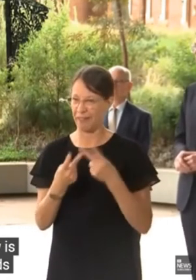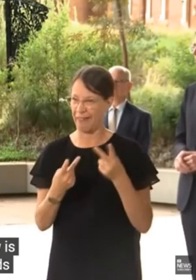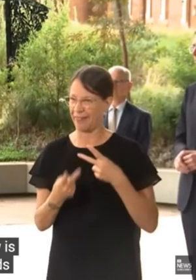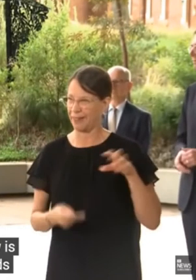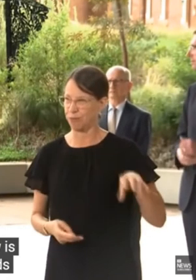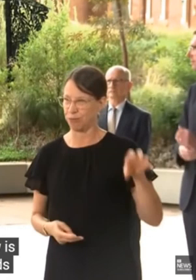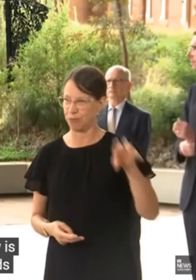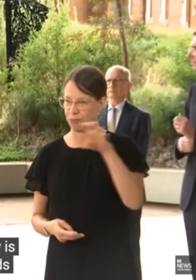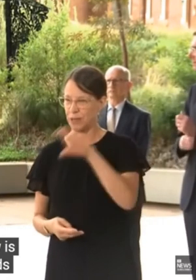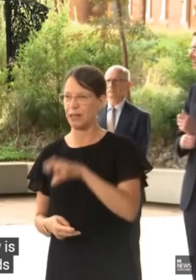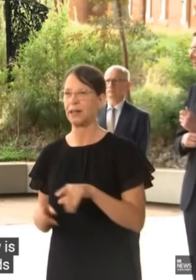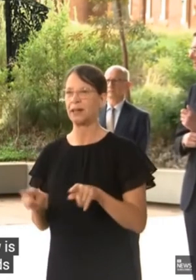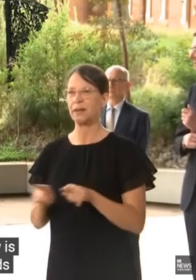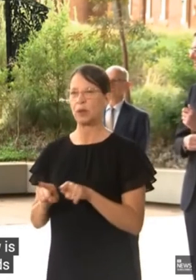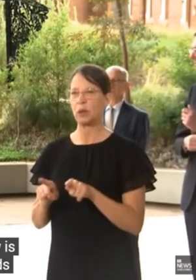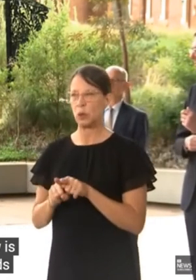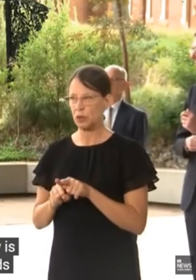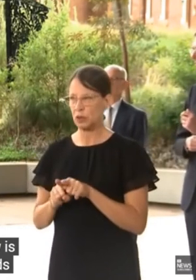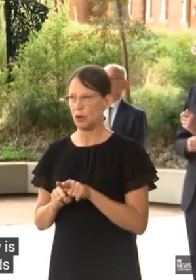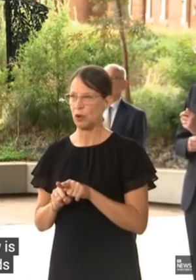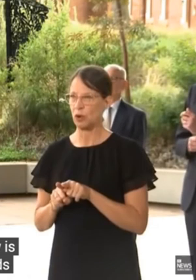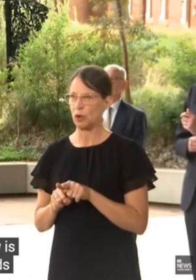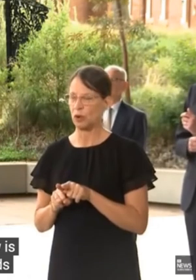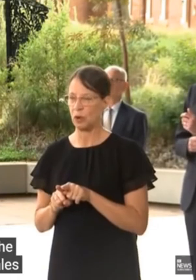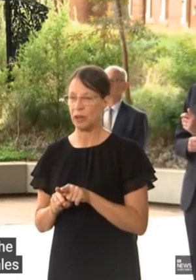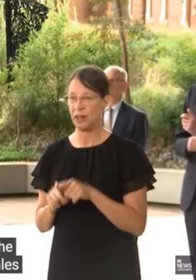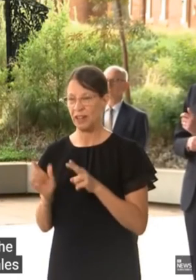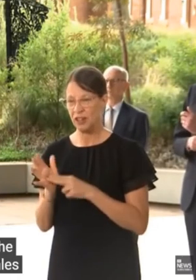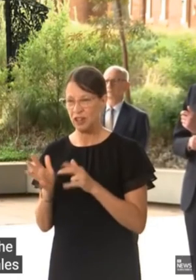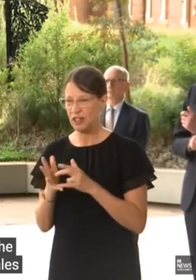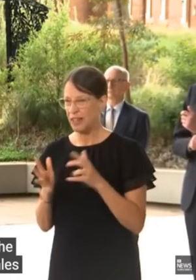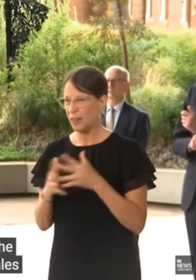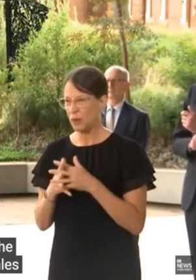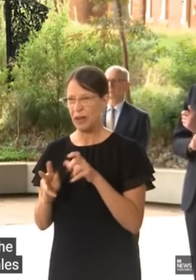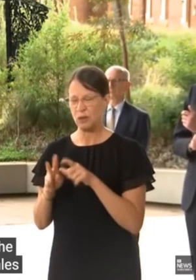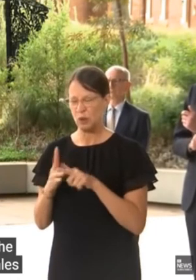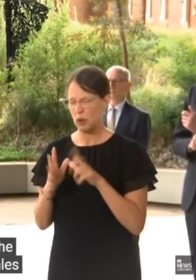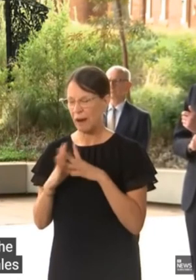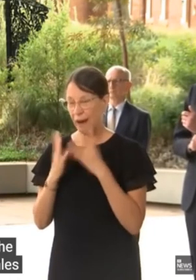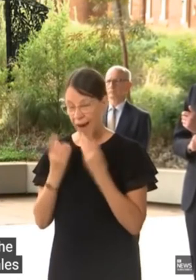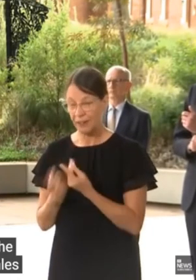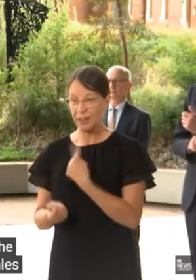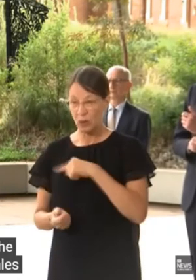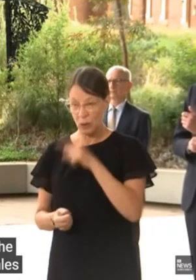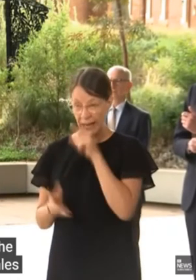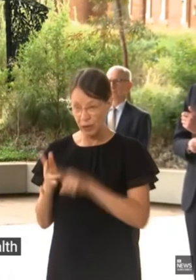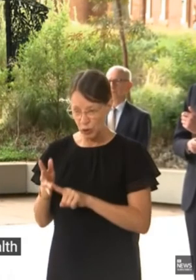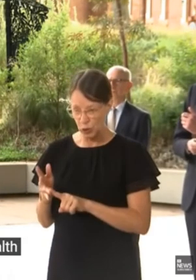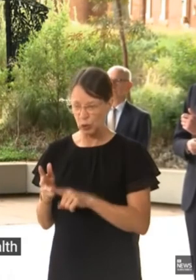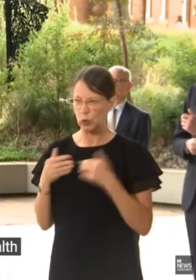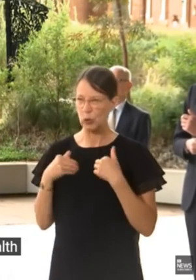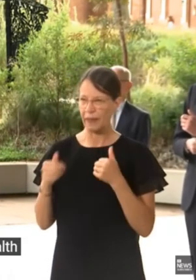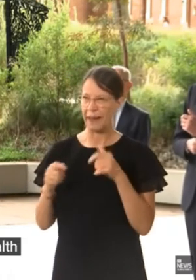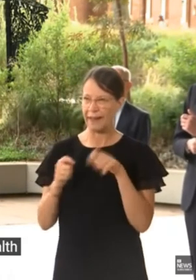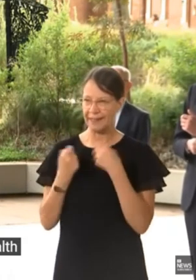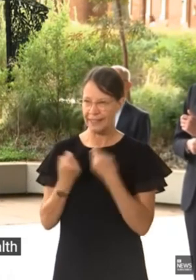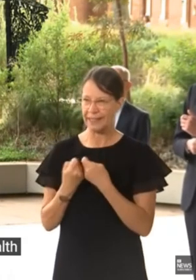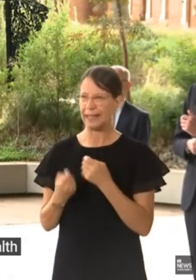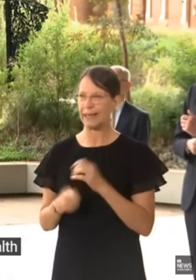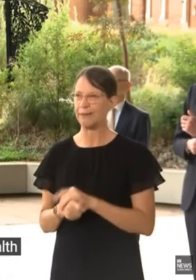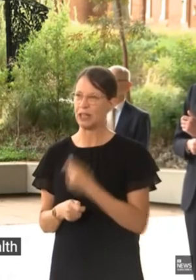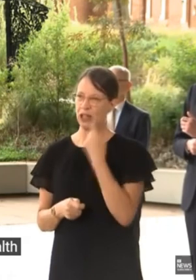we've now experienced the last 2 years, New South Wales does everything possible. Our health team works very hard to bring down the